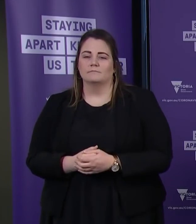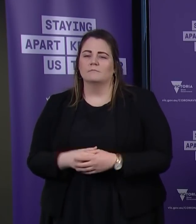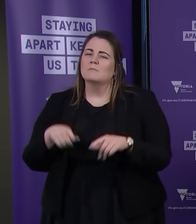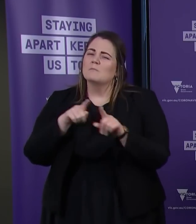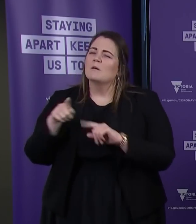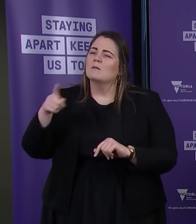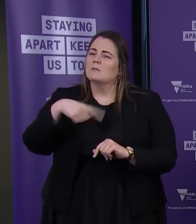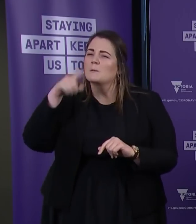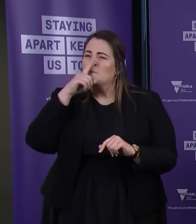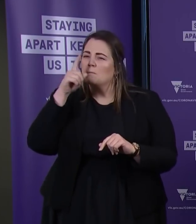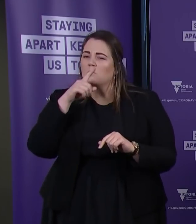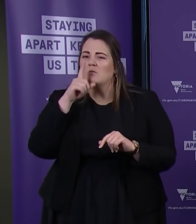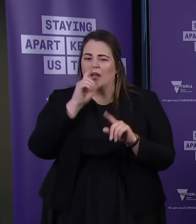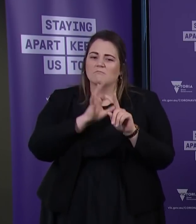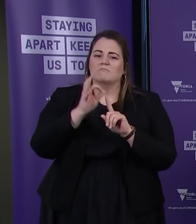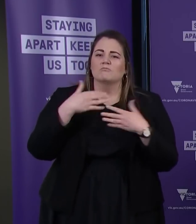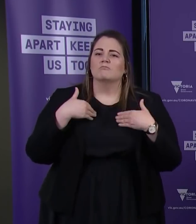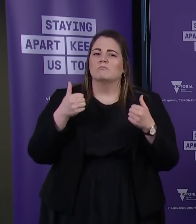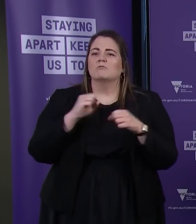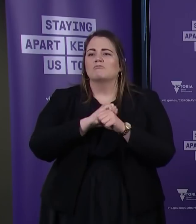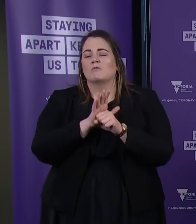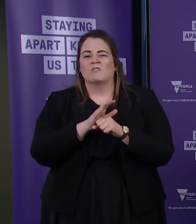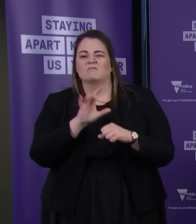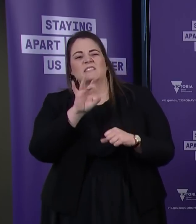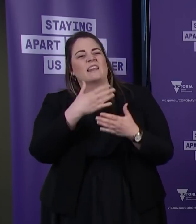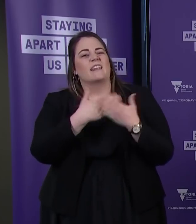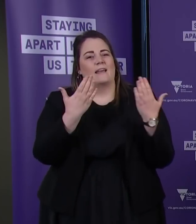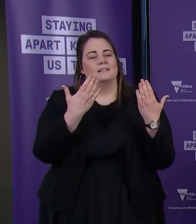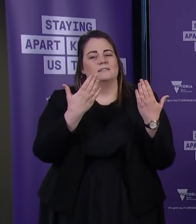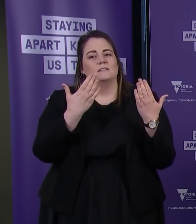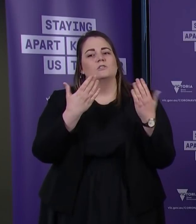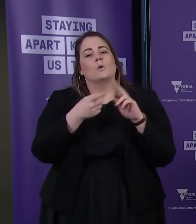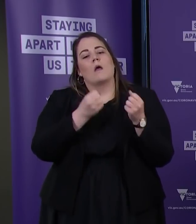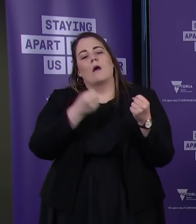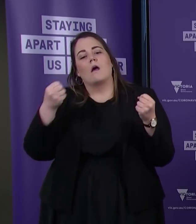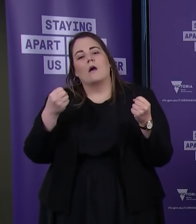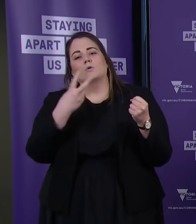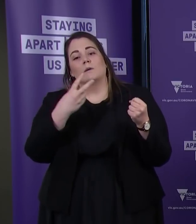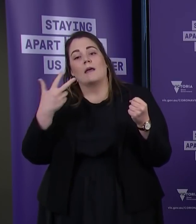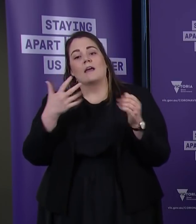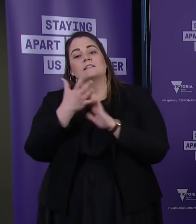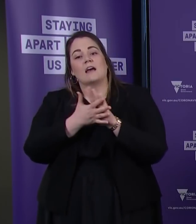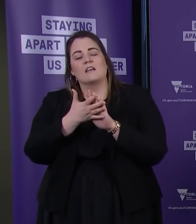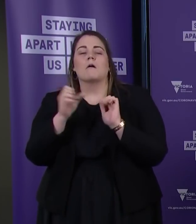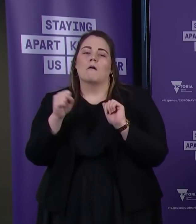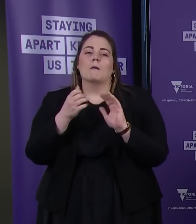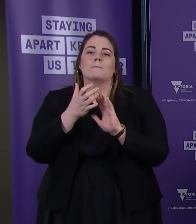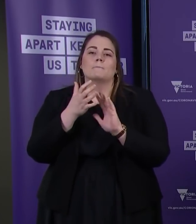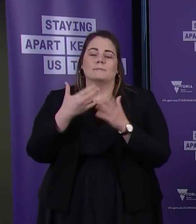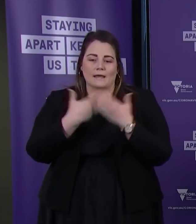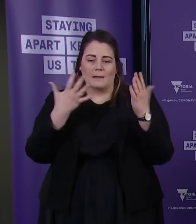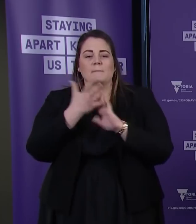recover within 10 days, so 28 days is a reasonable cut-off to reconcile those